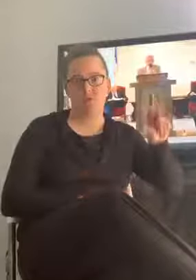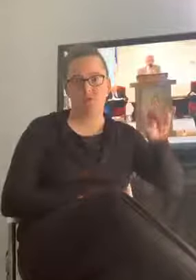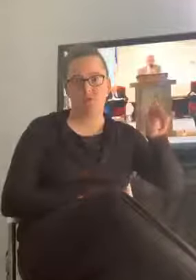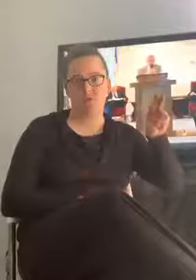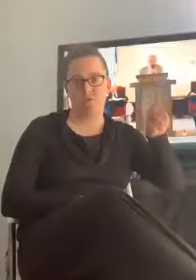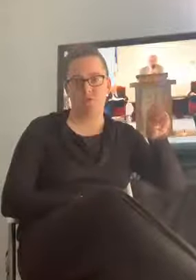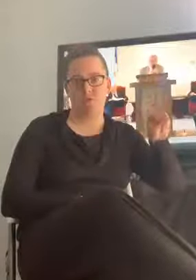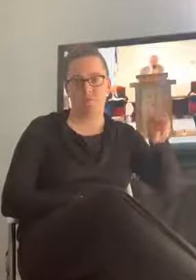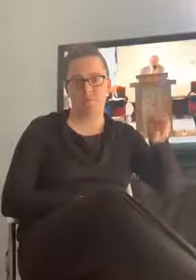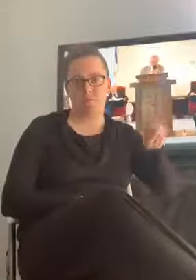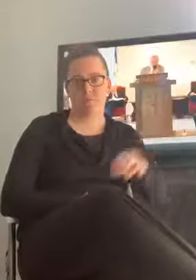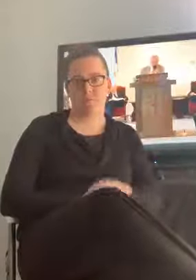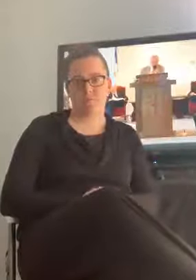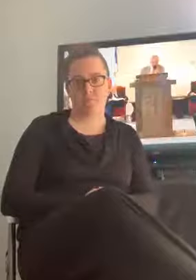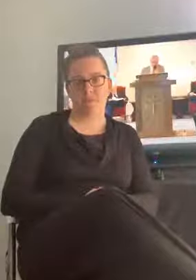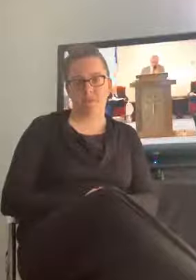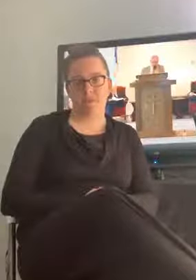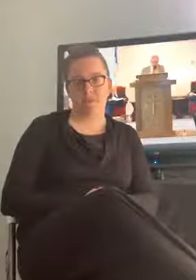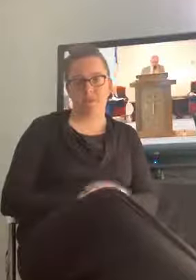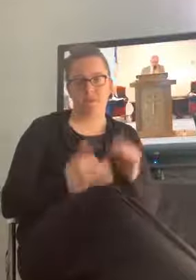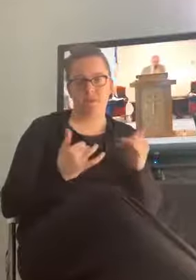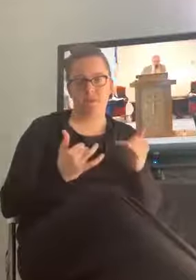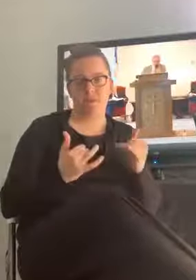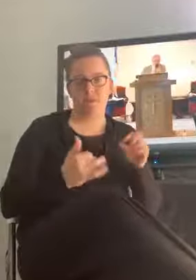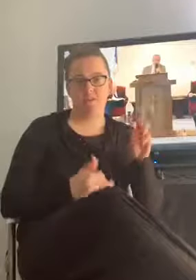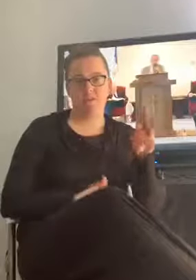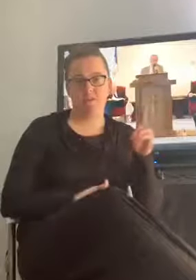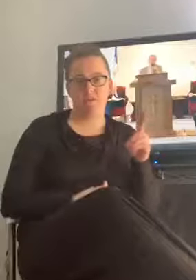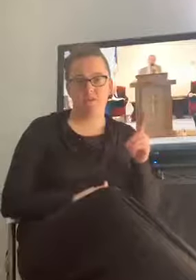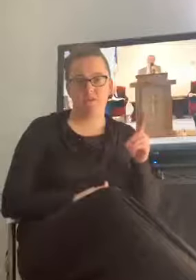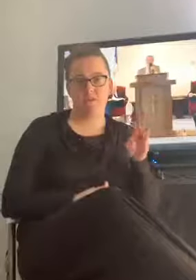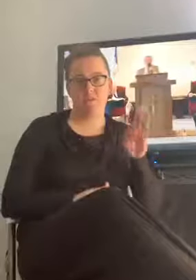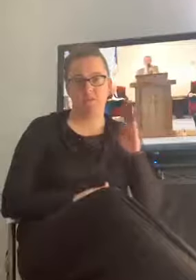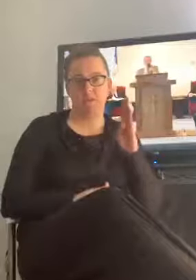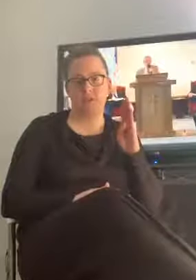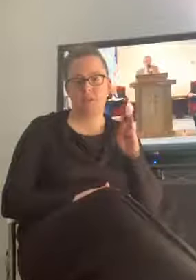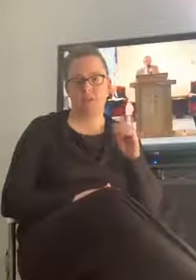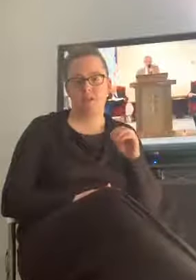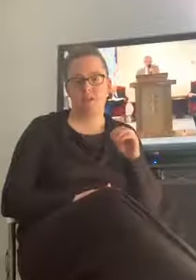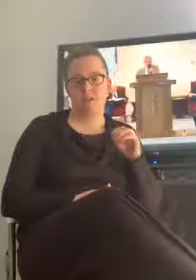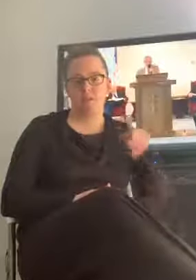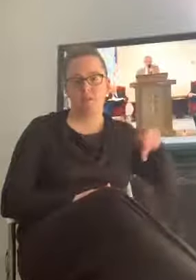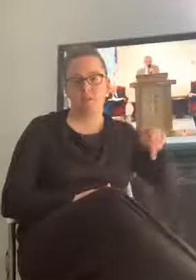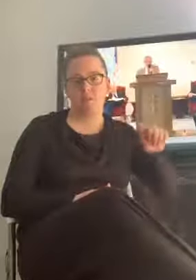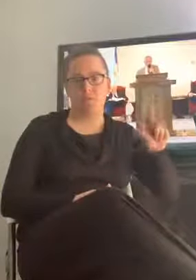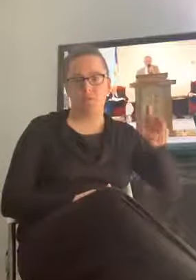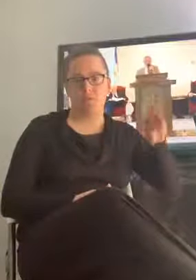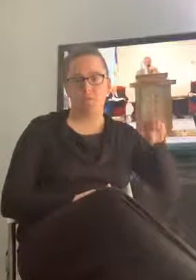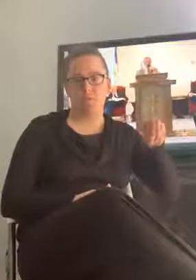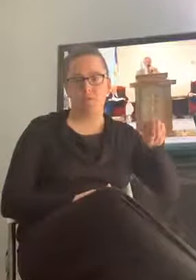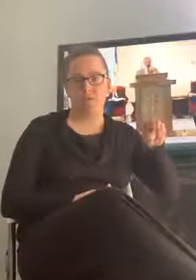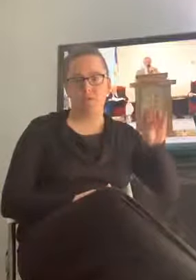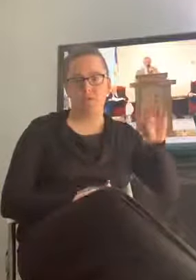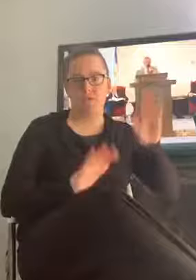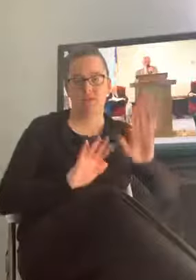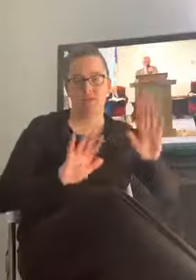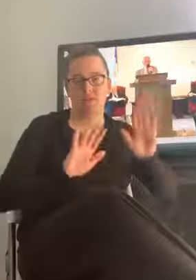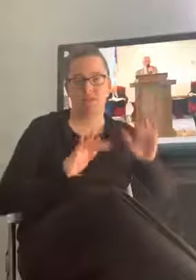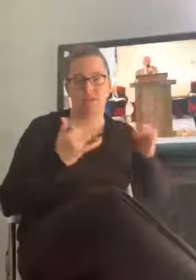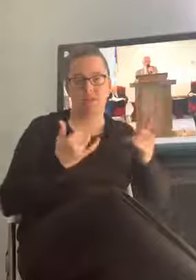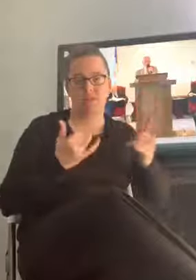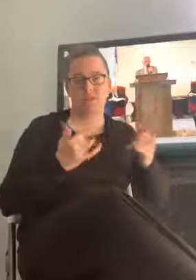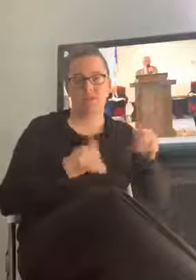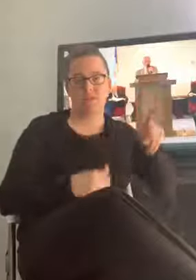as Palm Sunday, a week from today is Easter. This is Palm